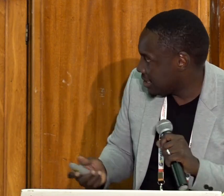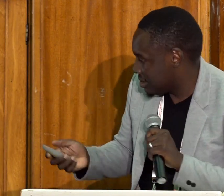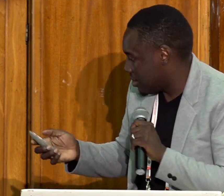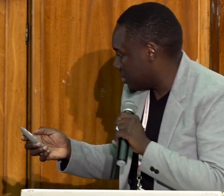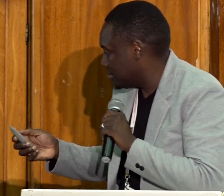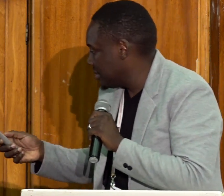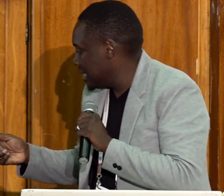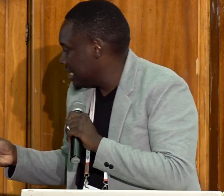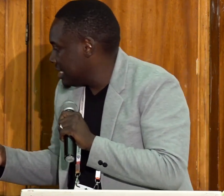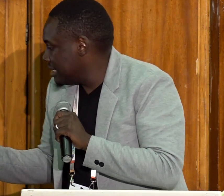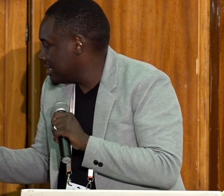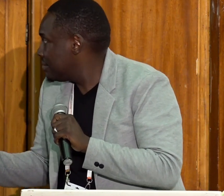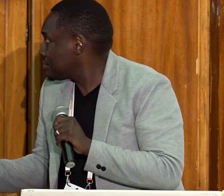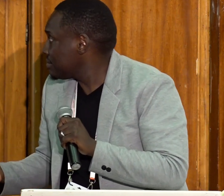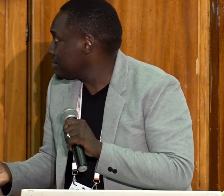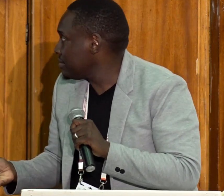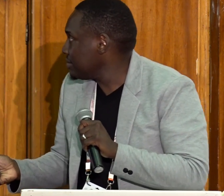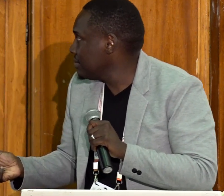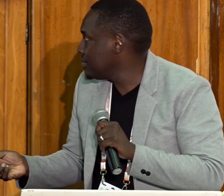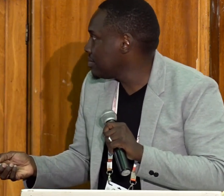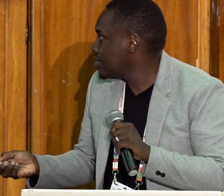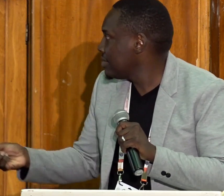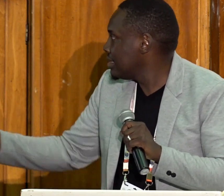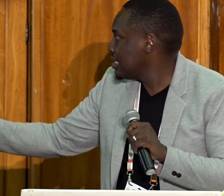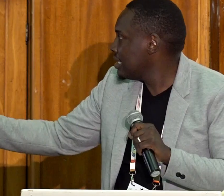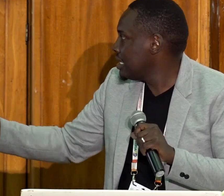next slide? Oh.